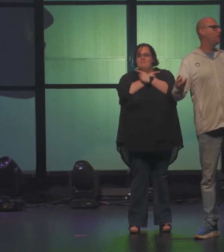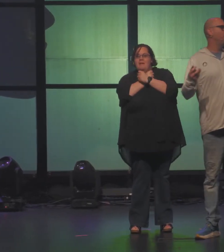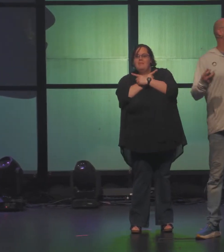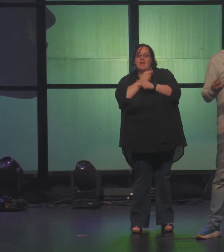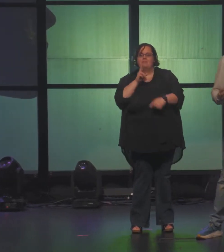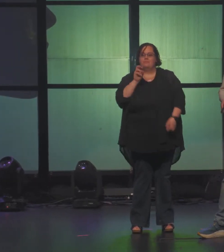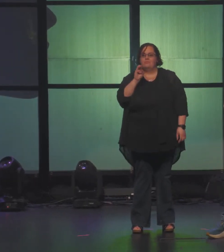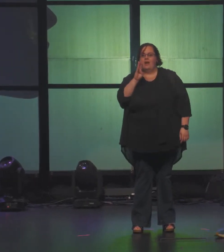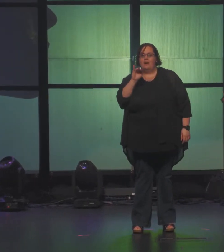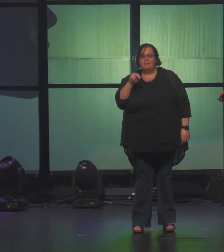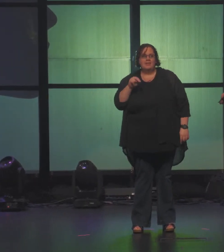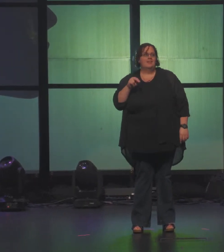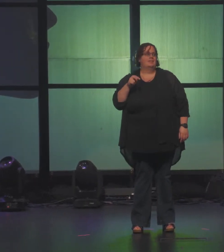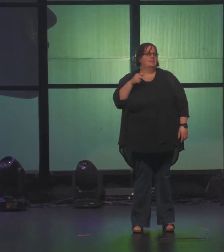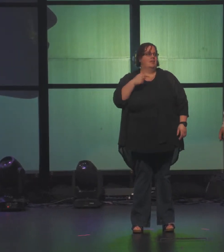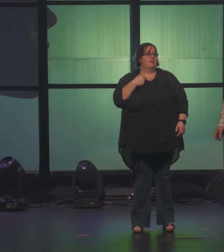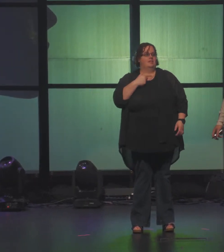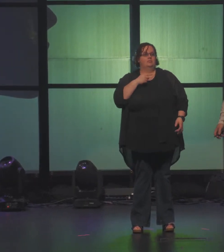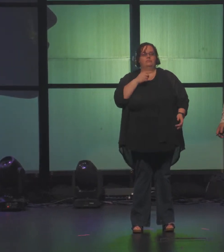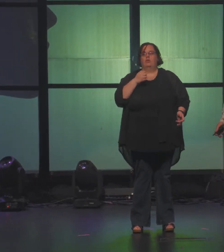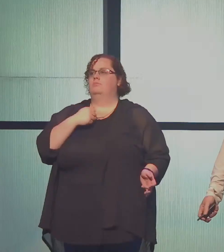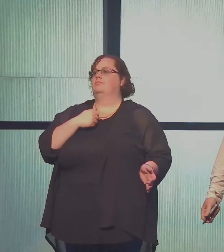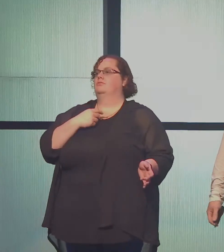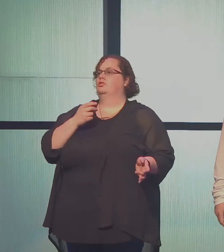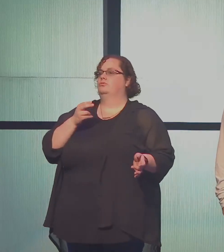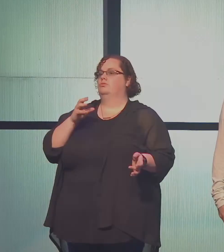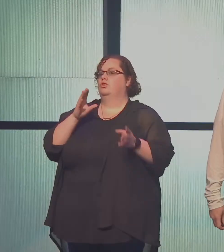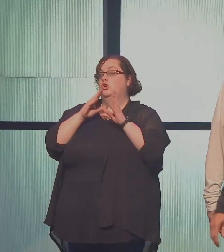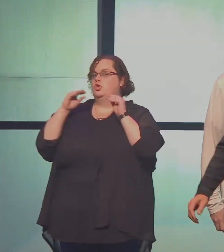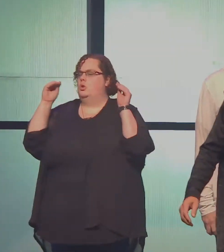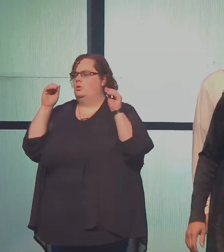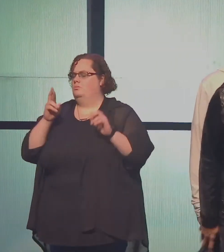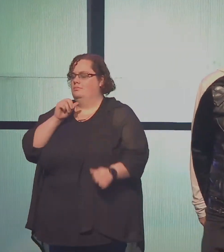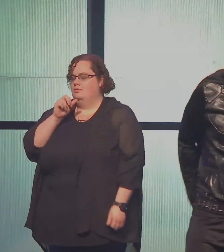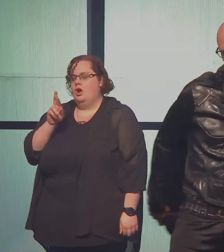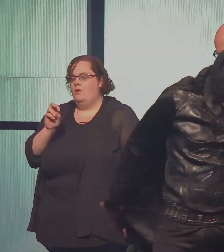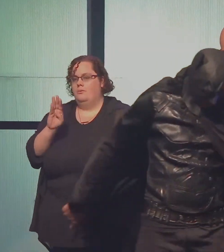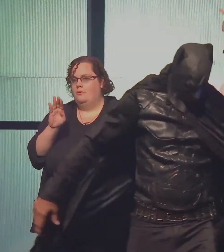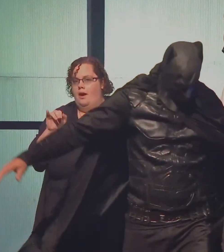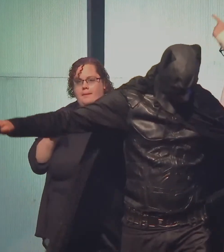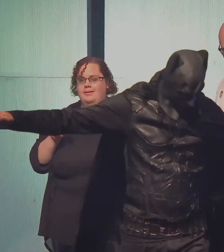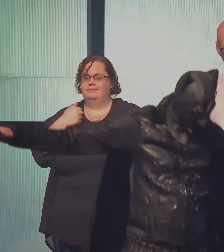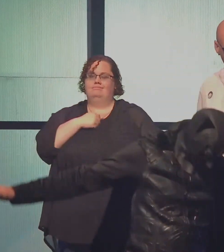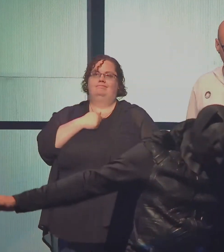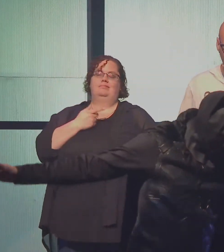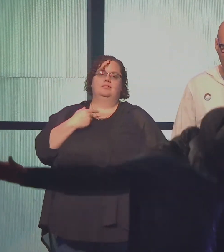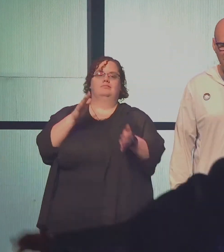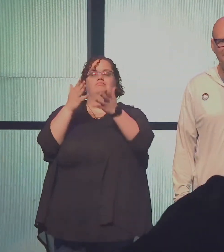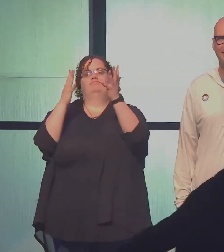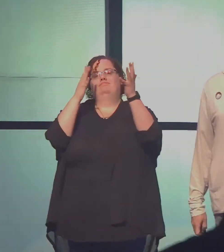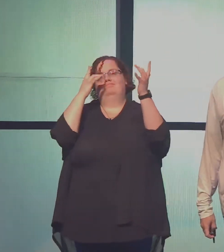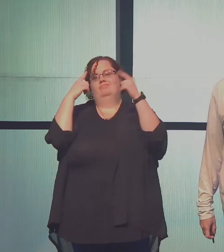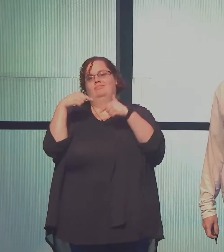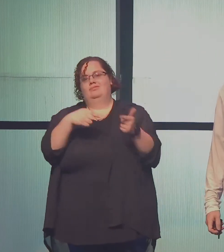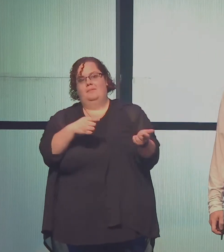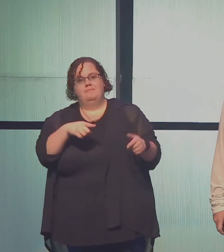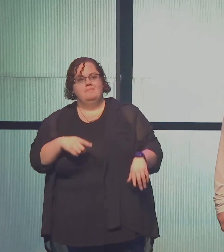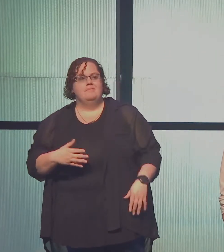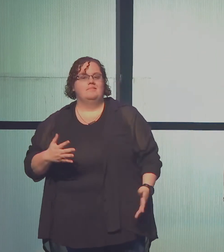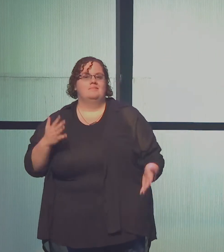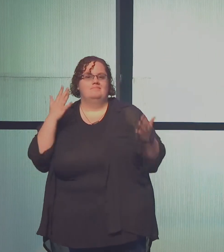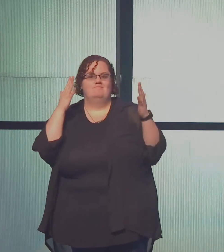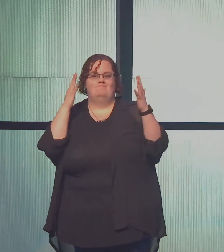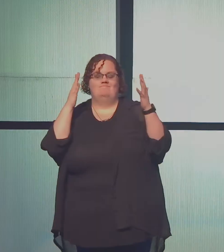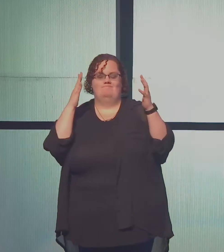promote Spooky Palooza on your socials. Batman and the Joker, not Robin. Sorry. Give him a big hand one more time.